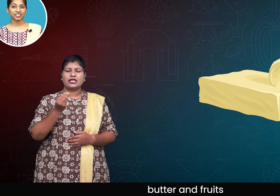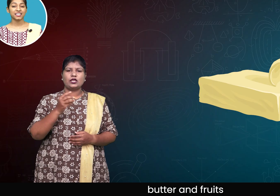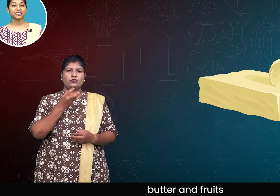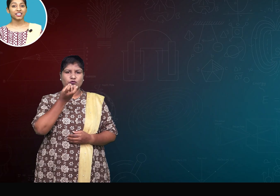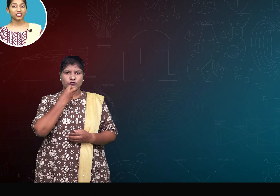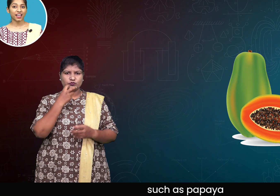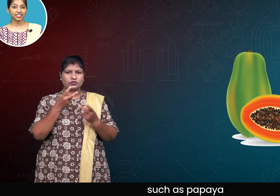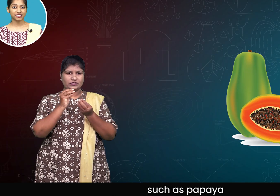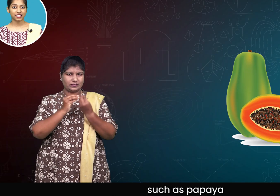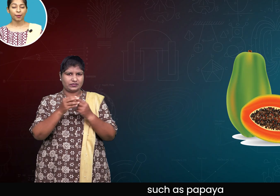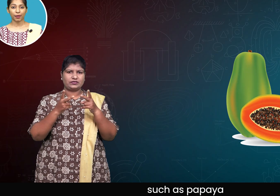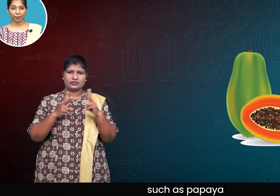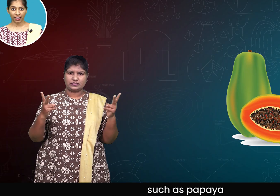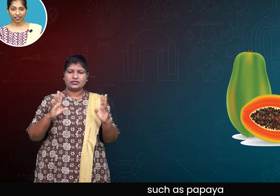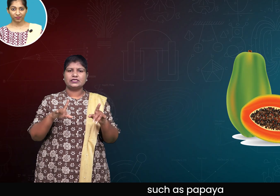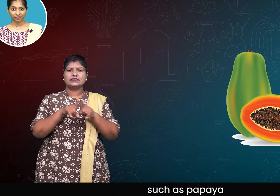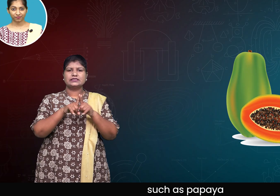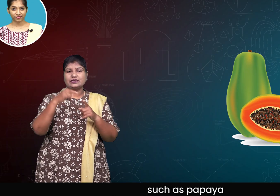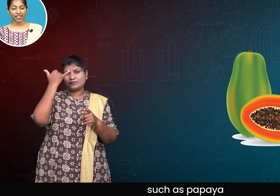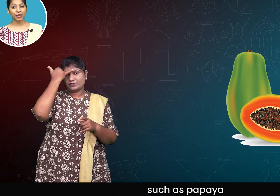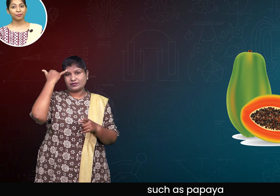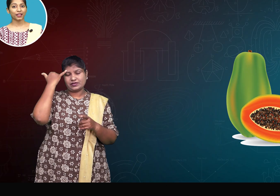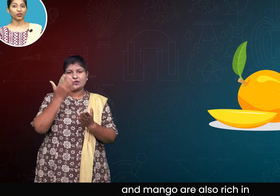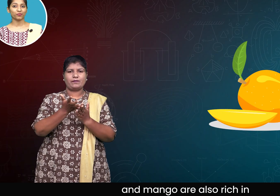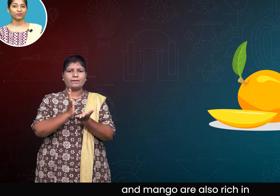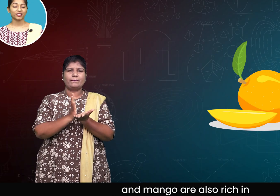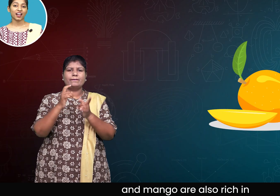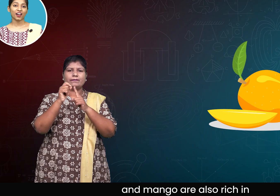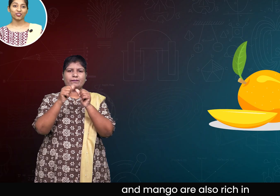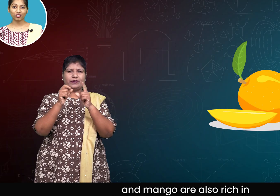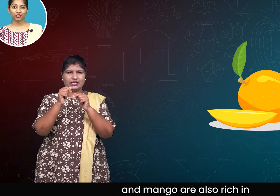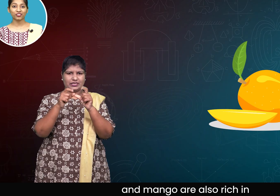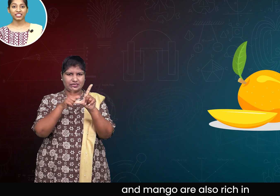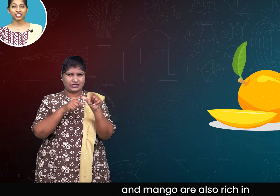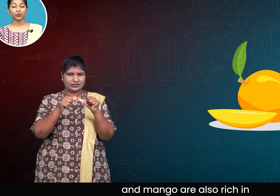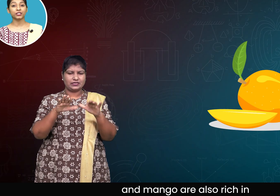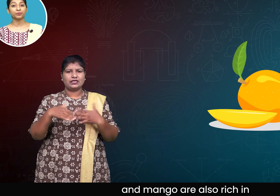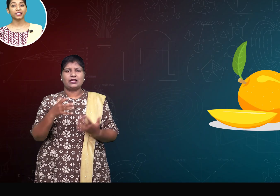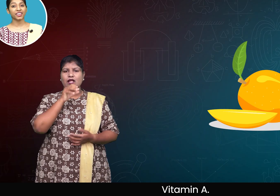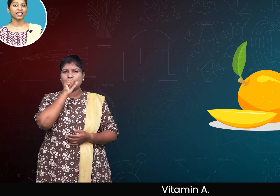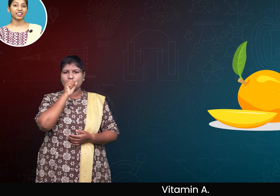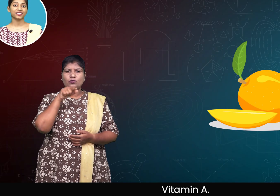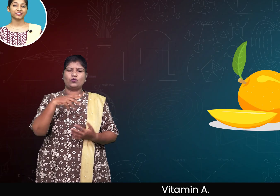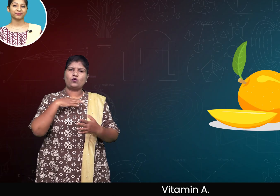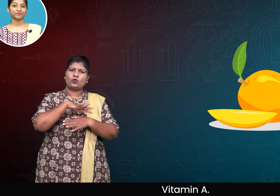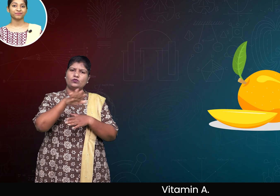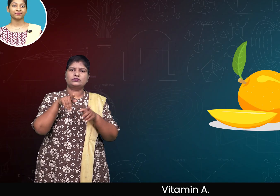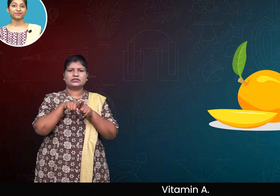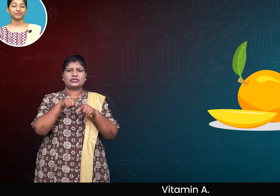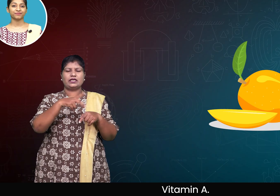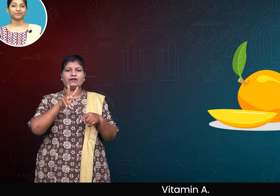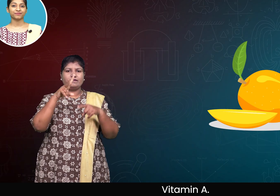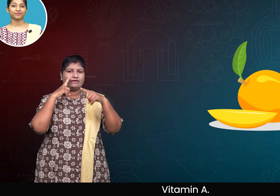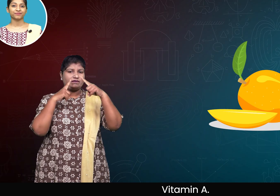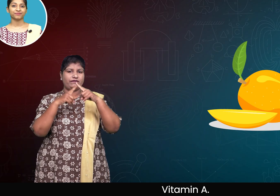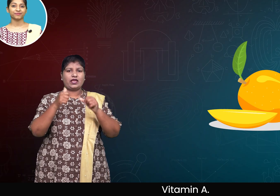fruits such as papaya and mango are also rich in vitamin A.